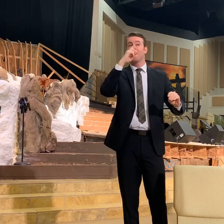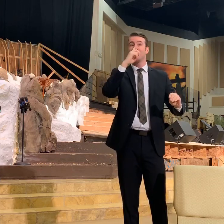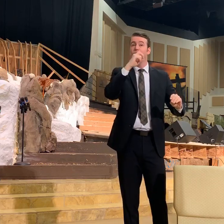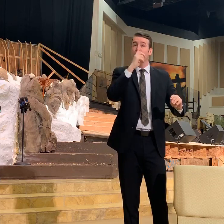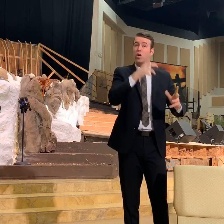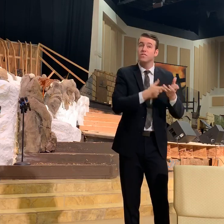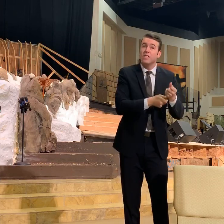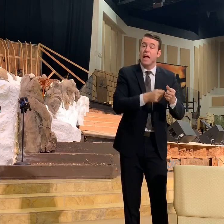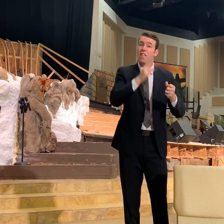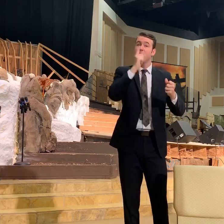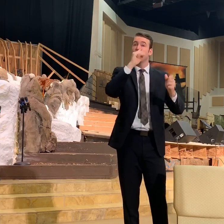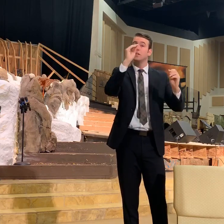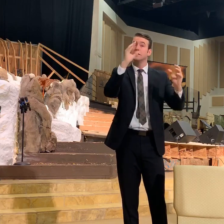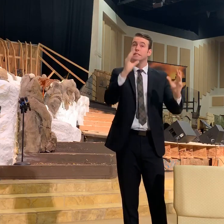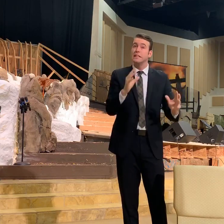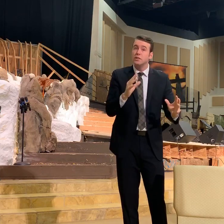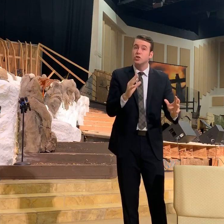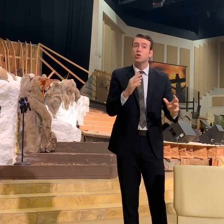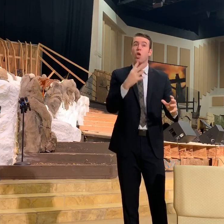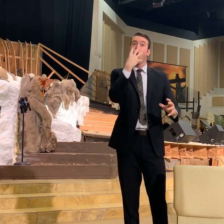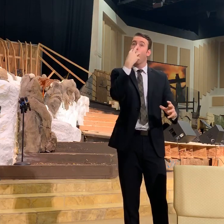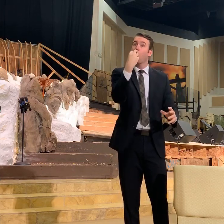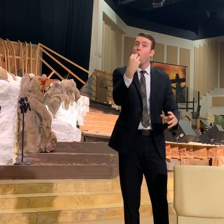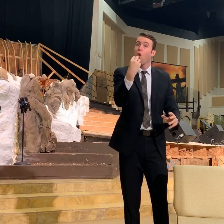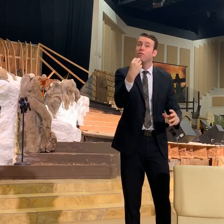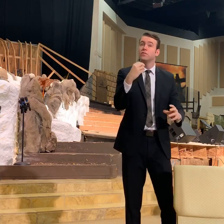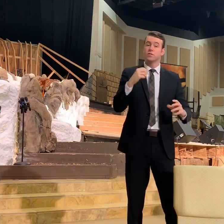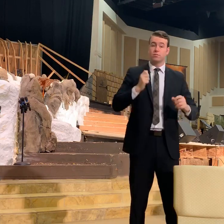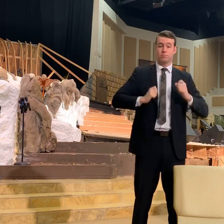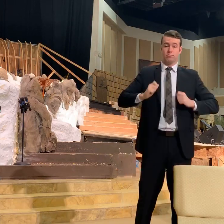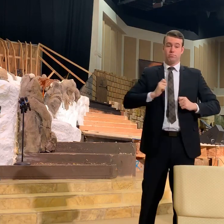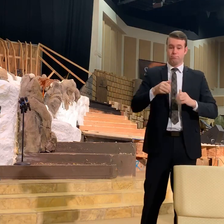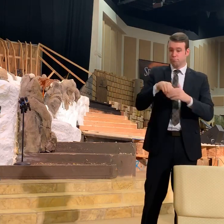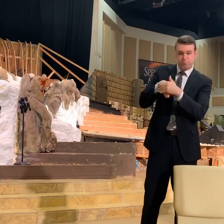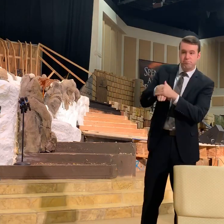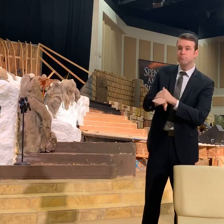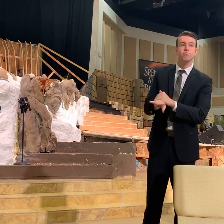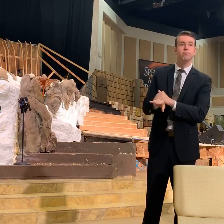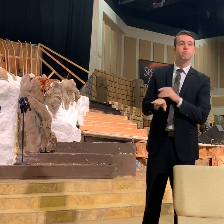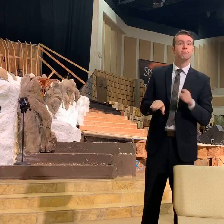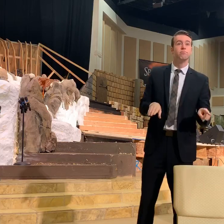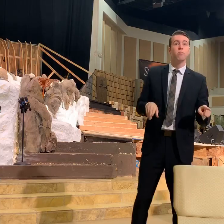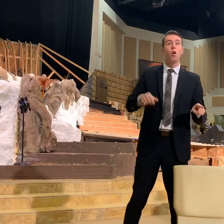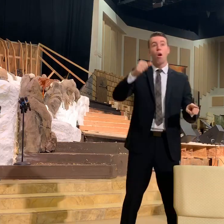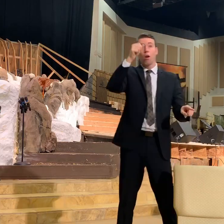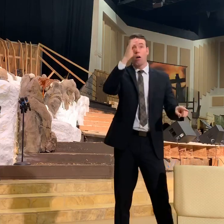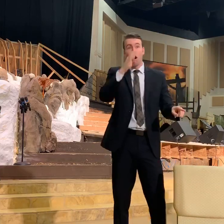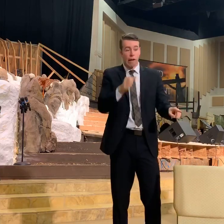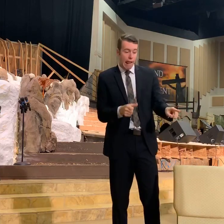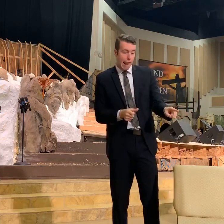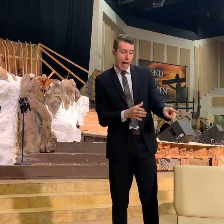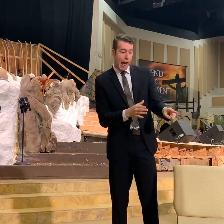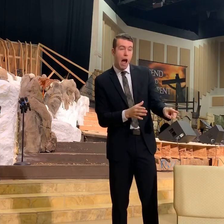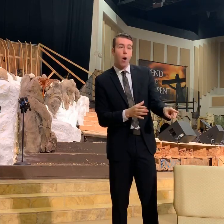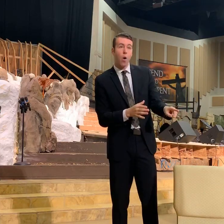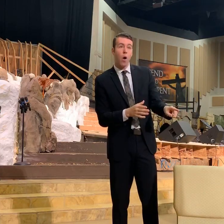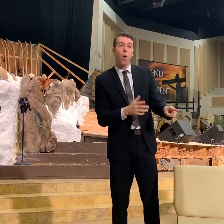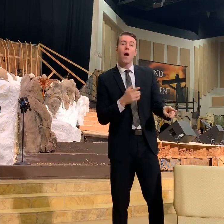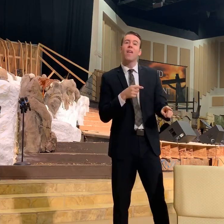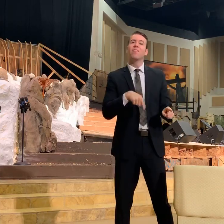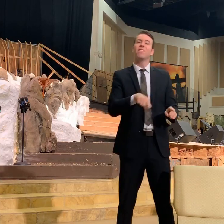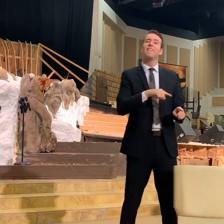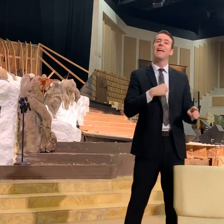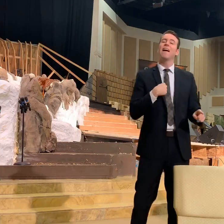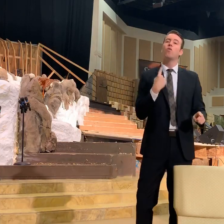false faith, false teachers, wolves come in among the body. And they have one desire: